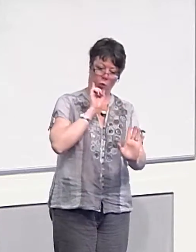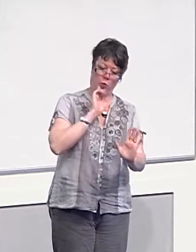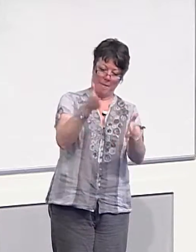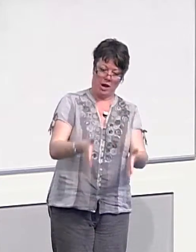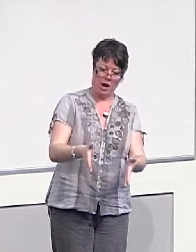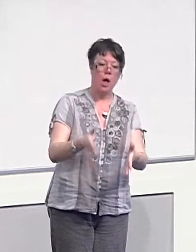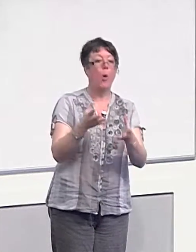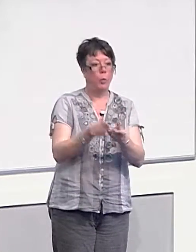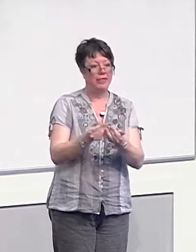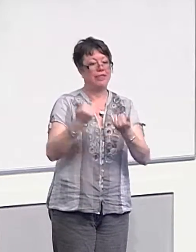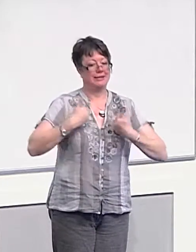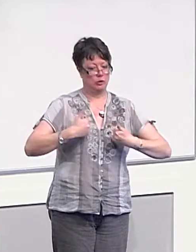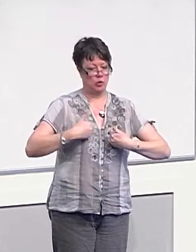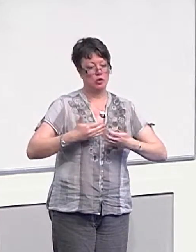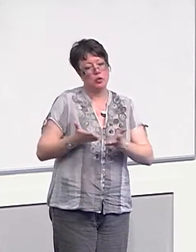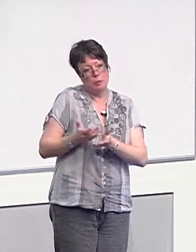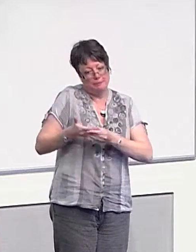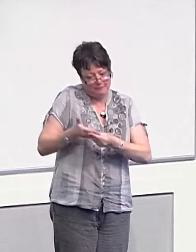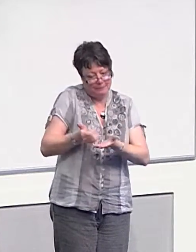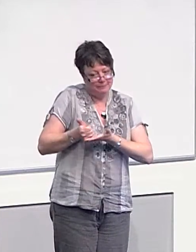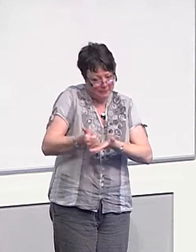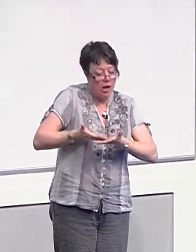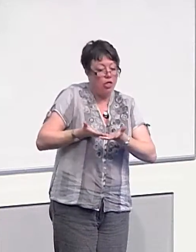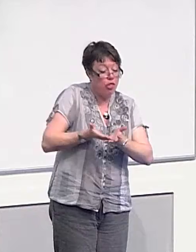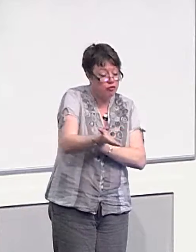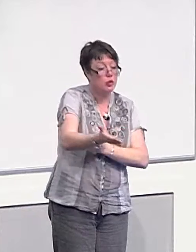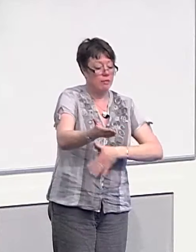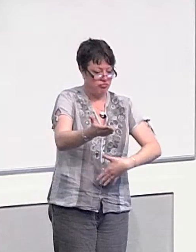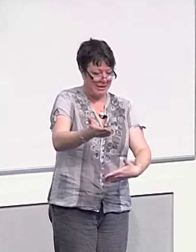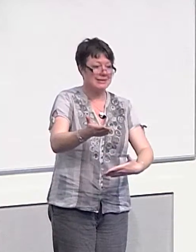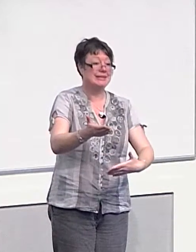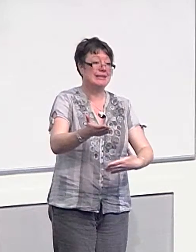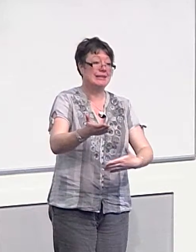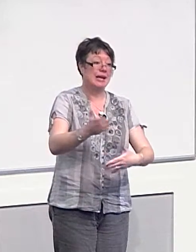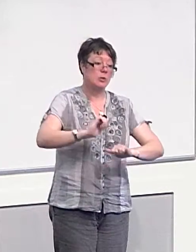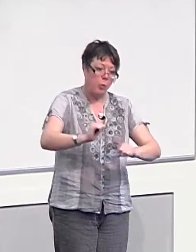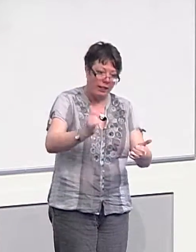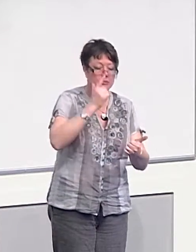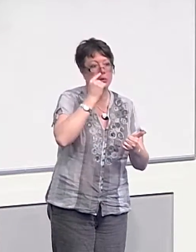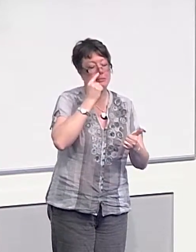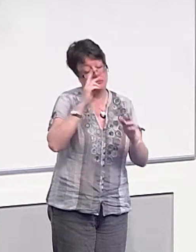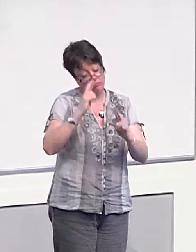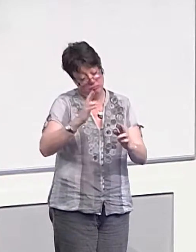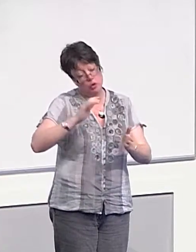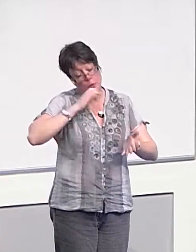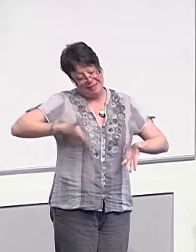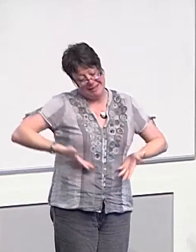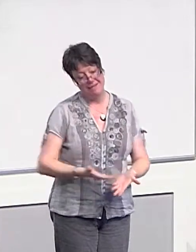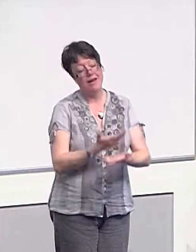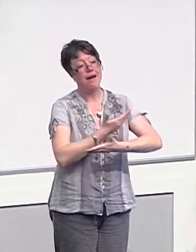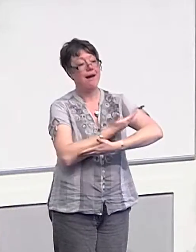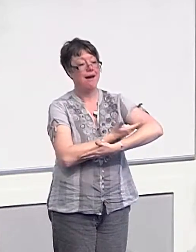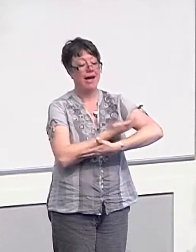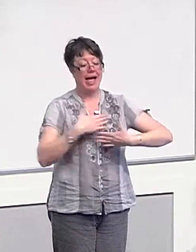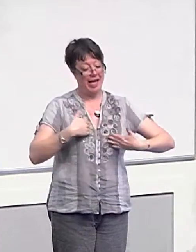healthy a way as possible so that she delivers a healthy baby. That healthy baby grows up